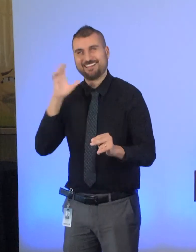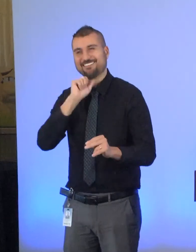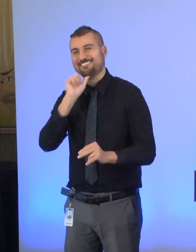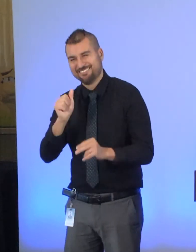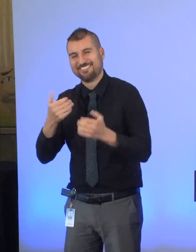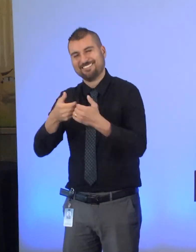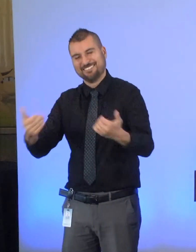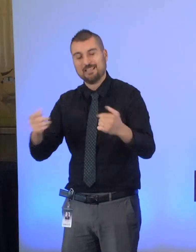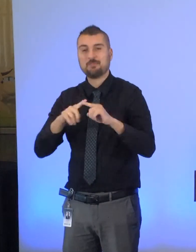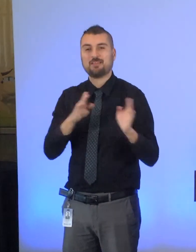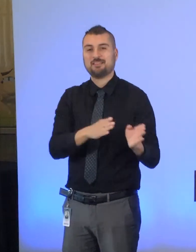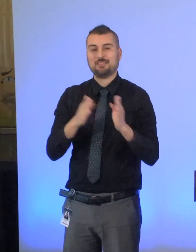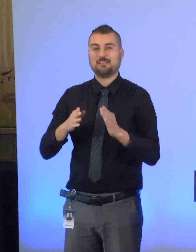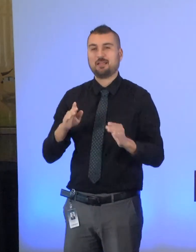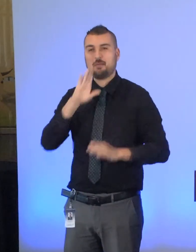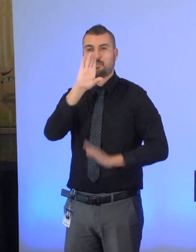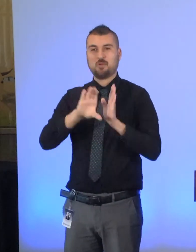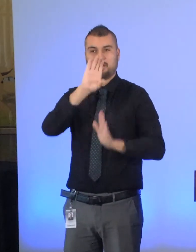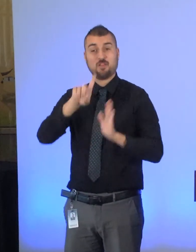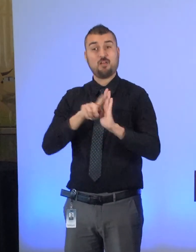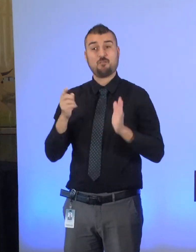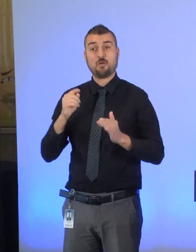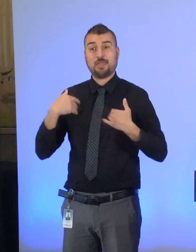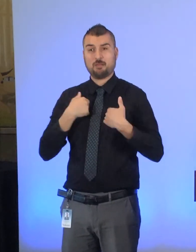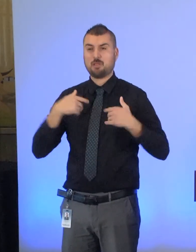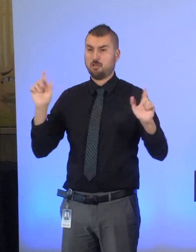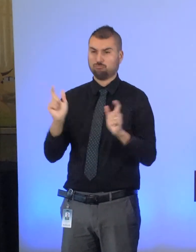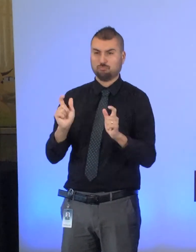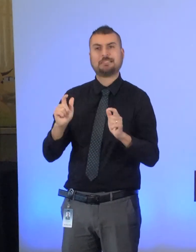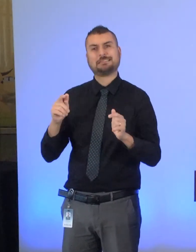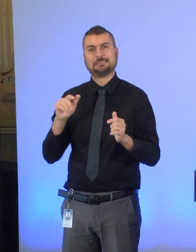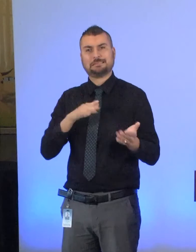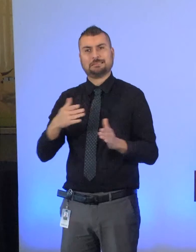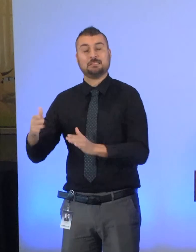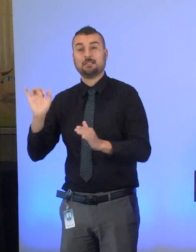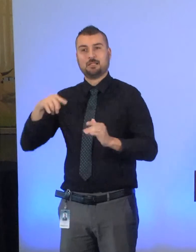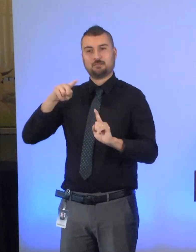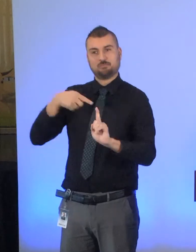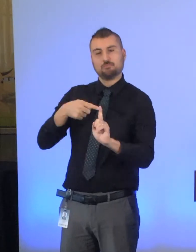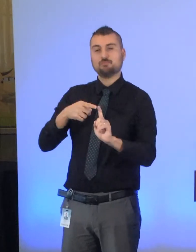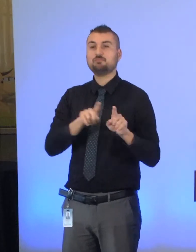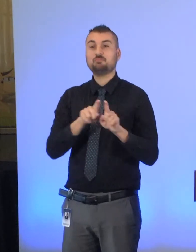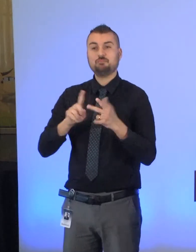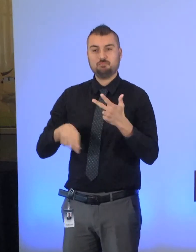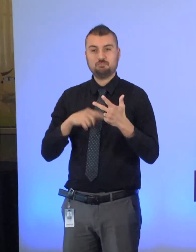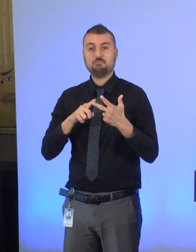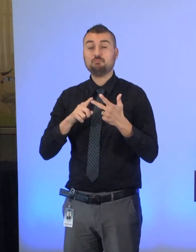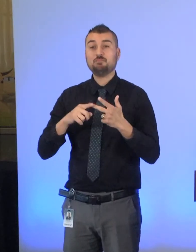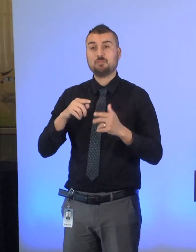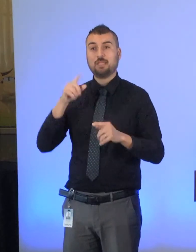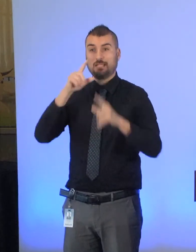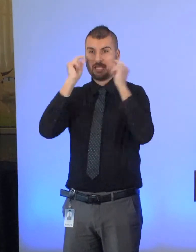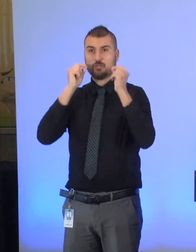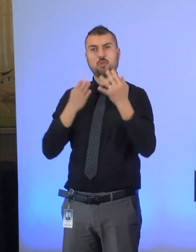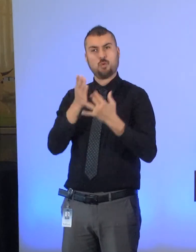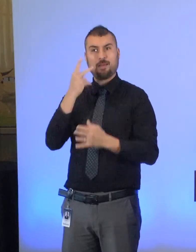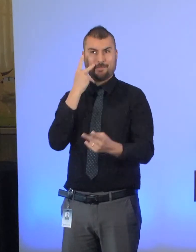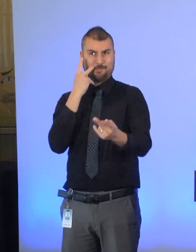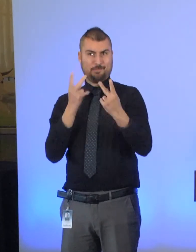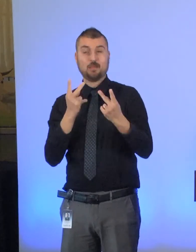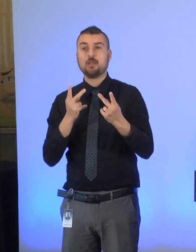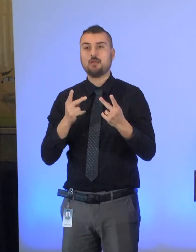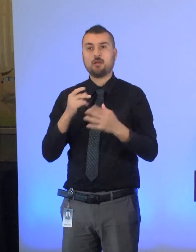Then Portraits of Endangered Animals by Madison Lang. The Glasses Through Which I See by artists of one